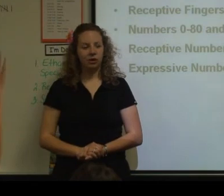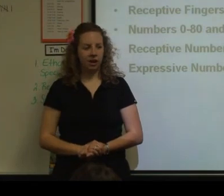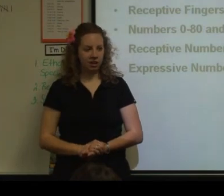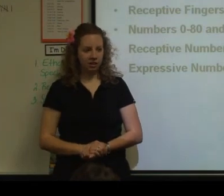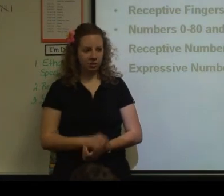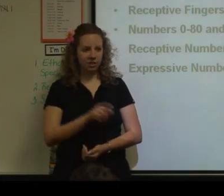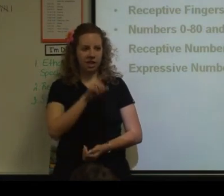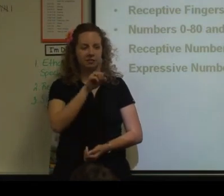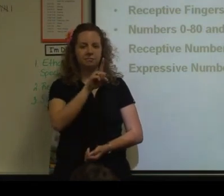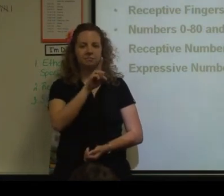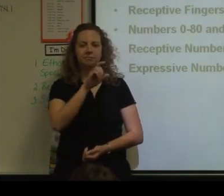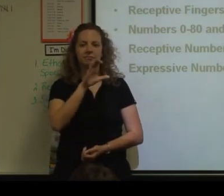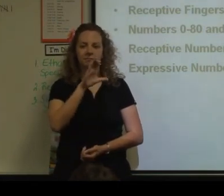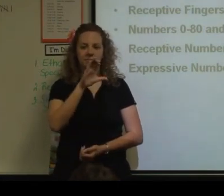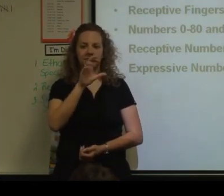Or I could also sign.